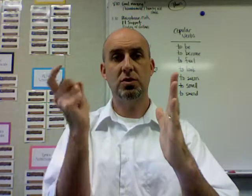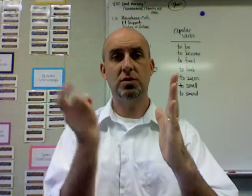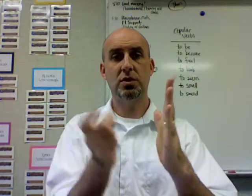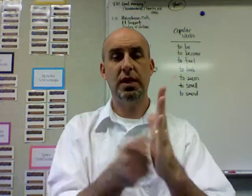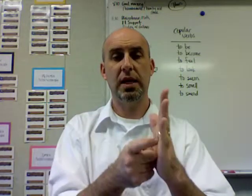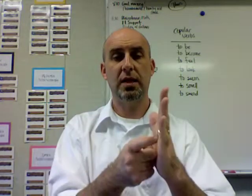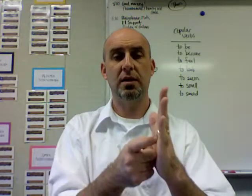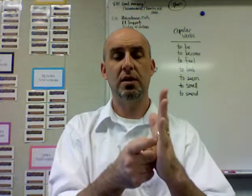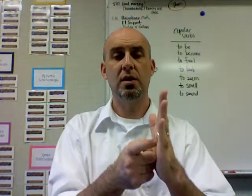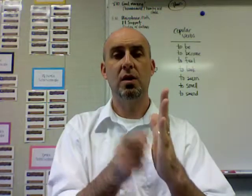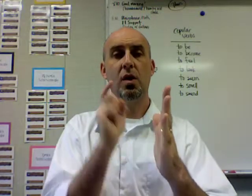to the hand.